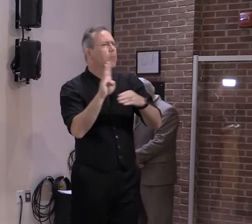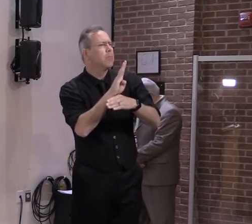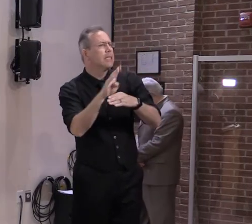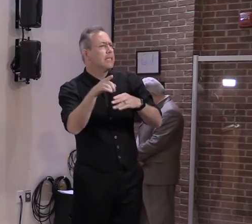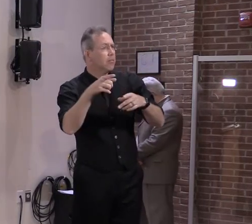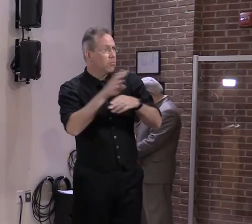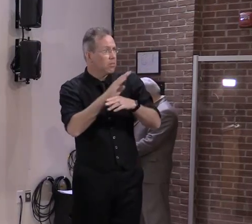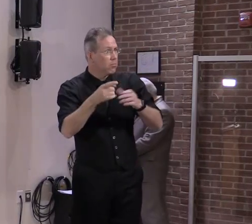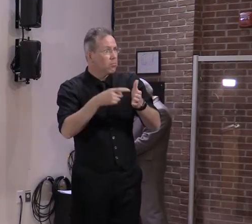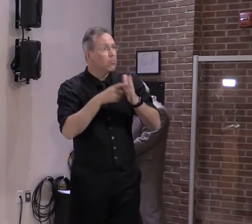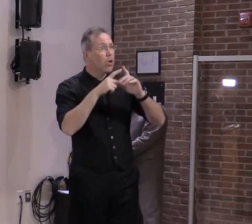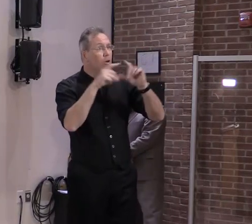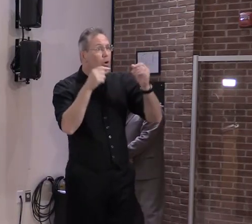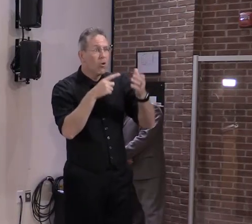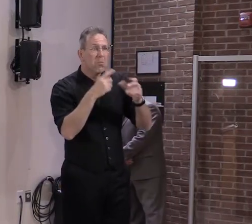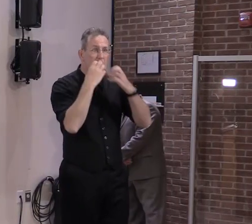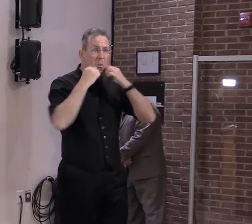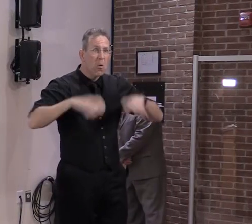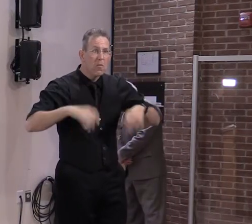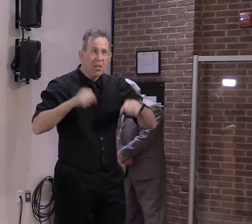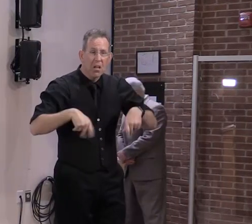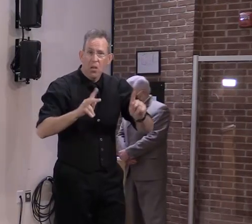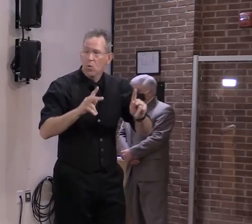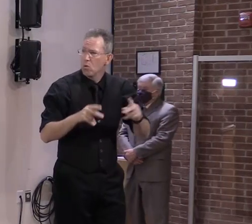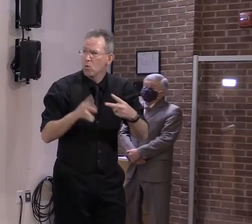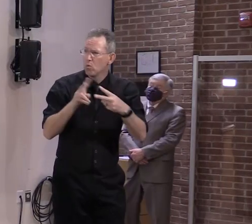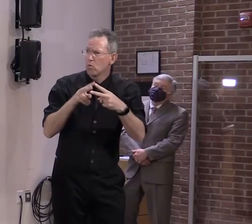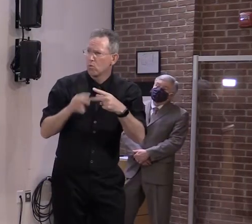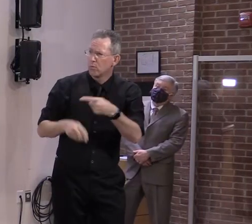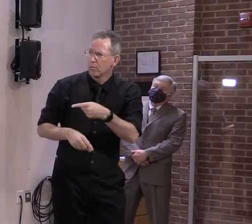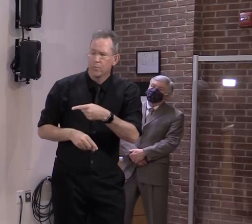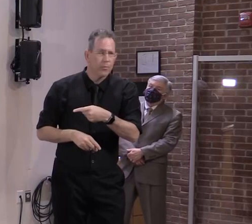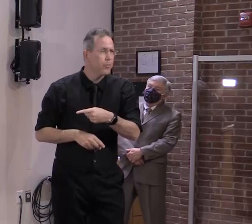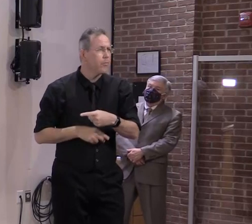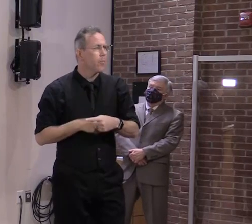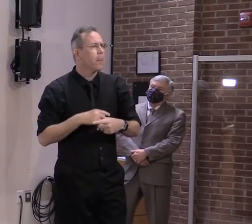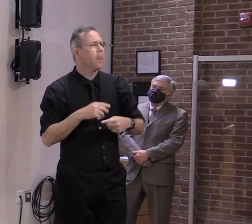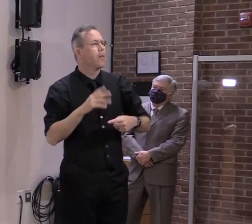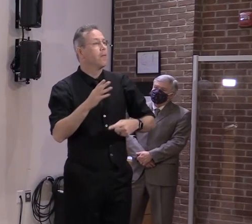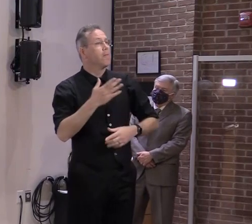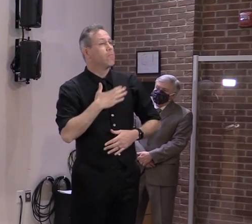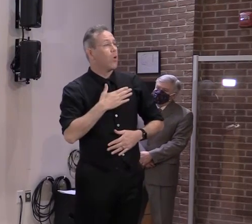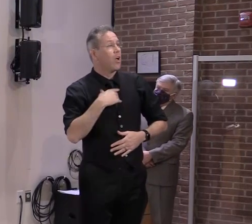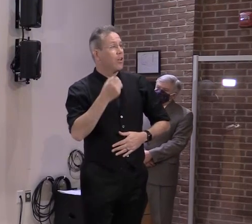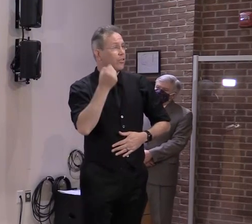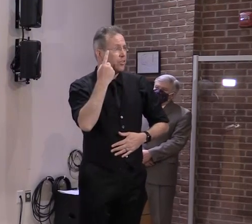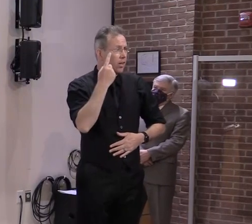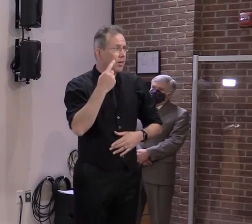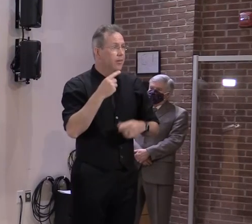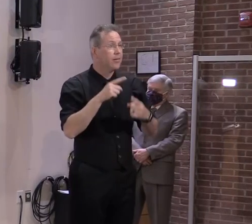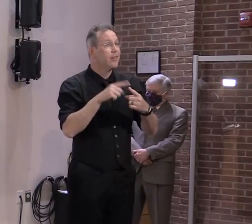From my perspective, they could, but we will not be in control of that.